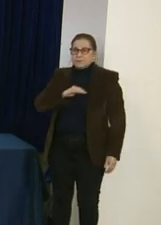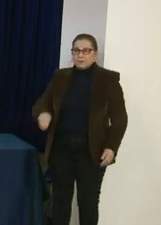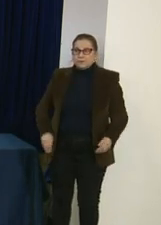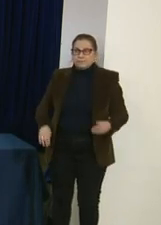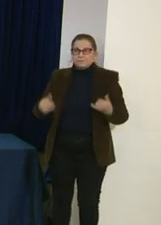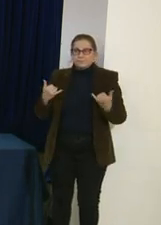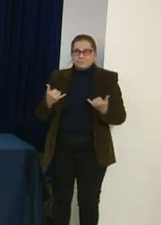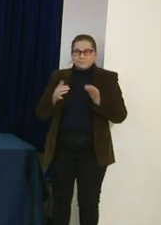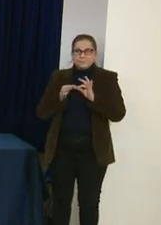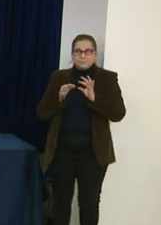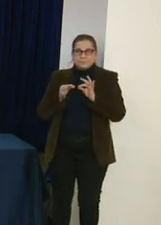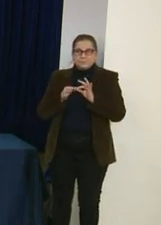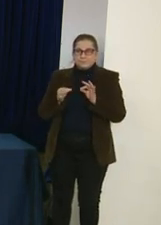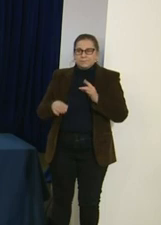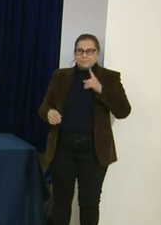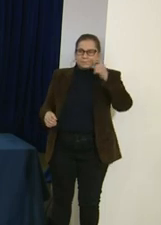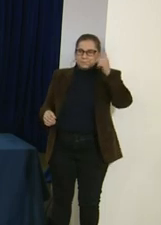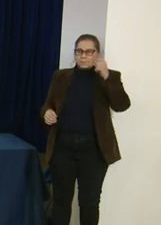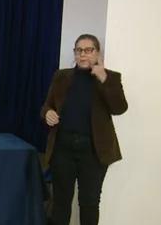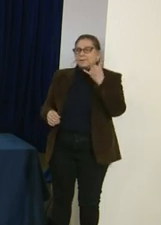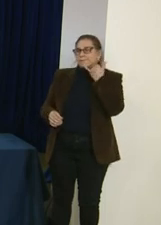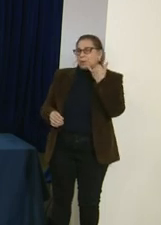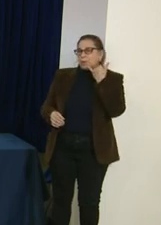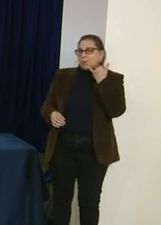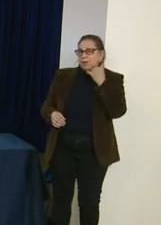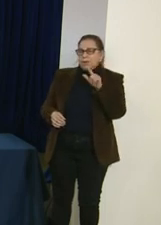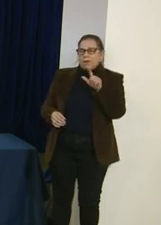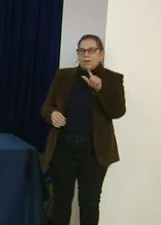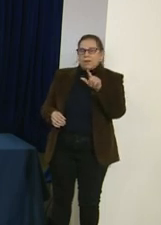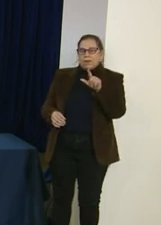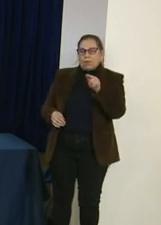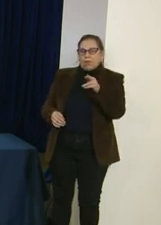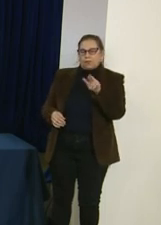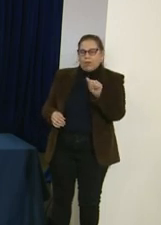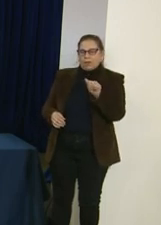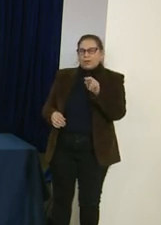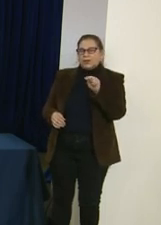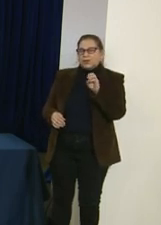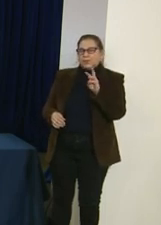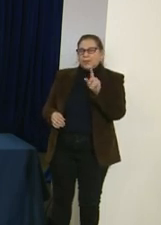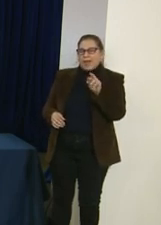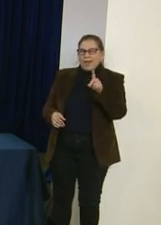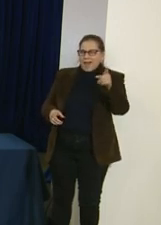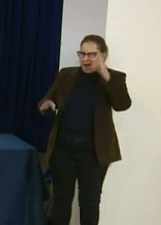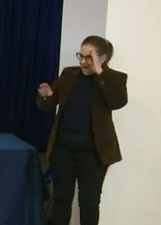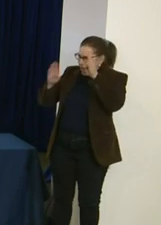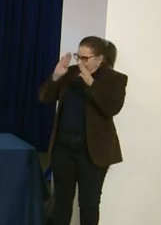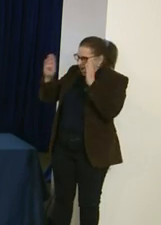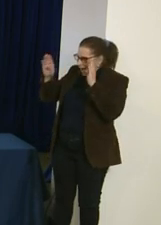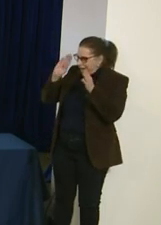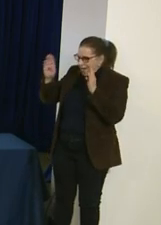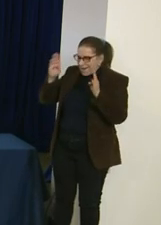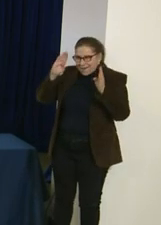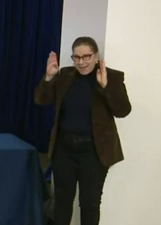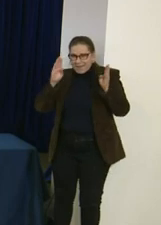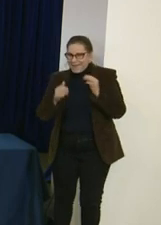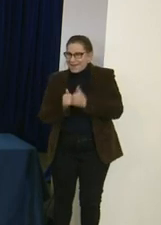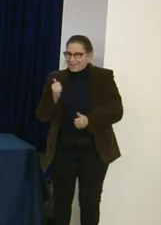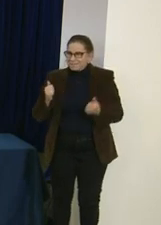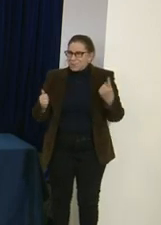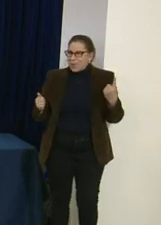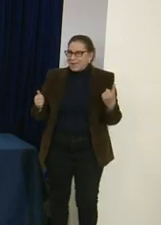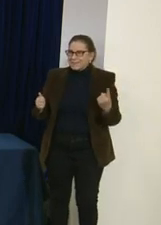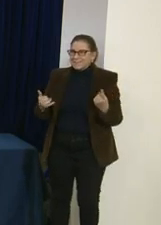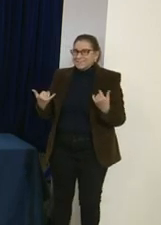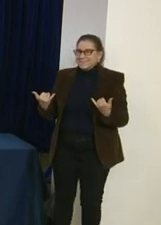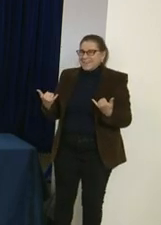Hi, everyone. I know it's been a trying time, and we're all still adjusting to this new normal. So even though we're working a little bit differently these